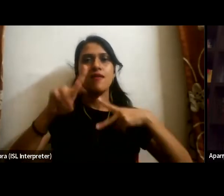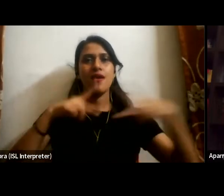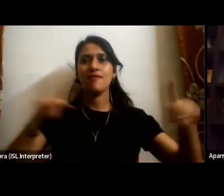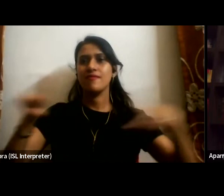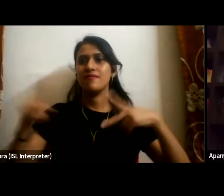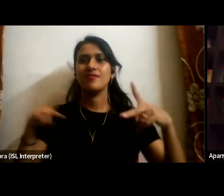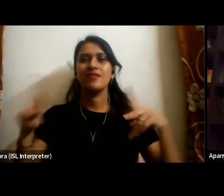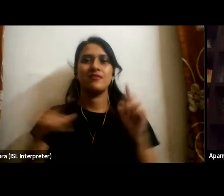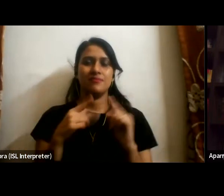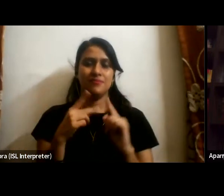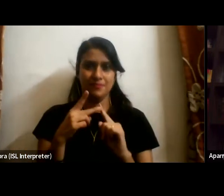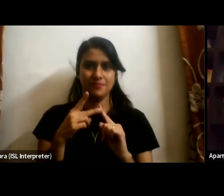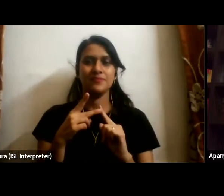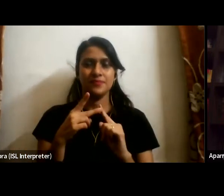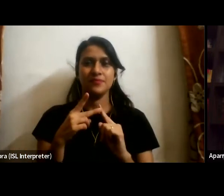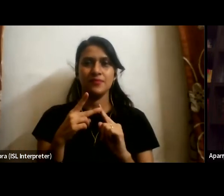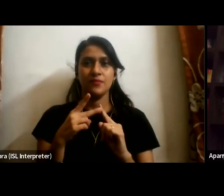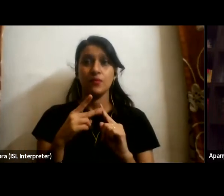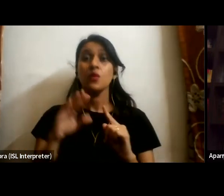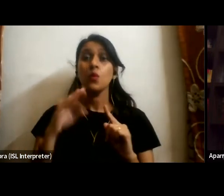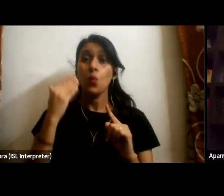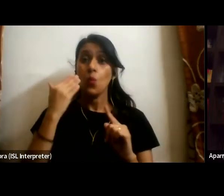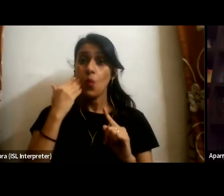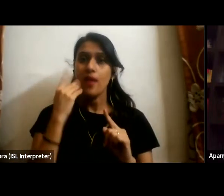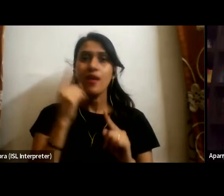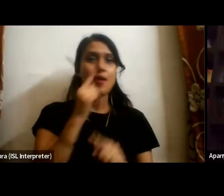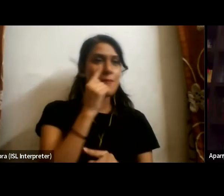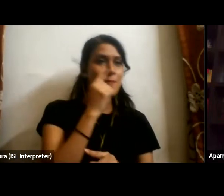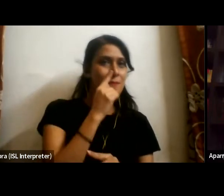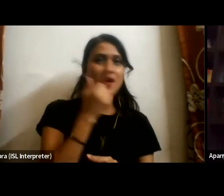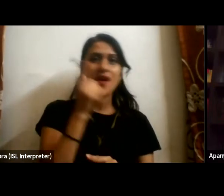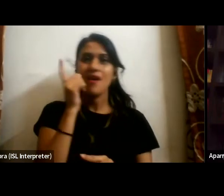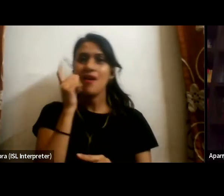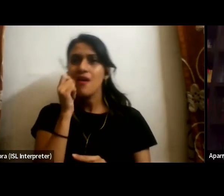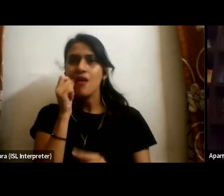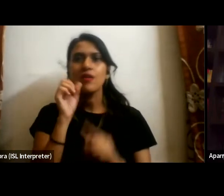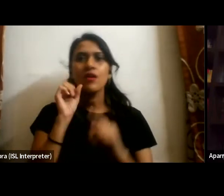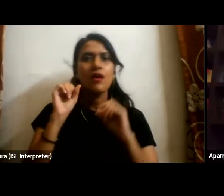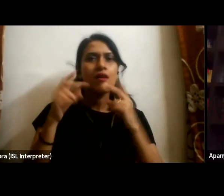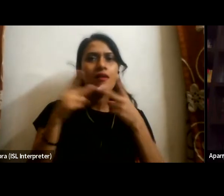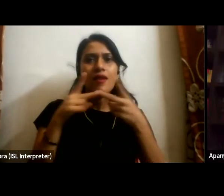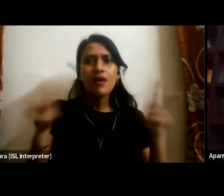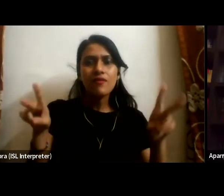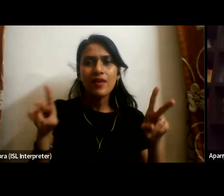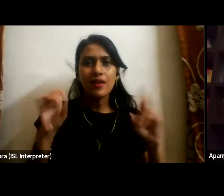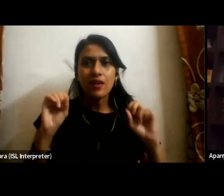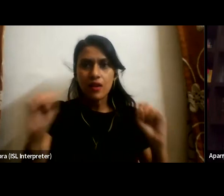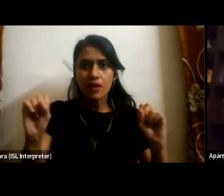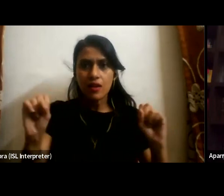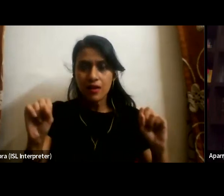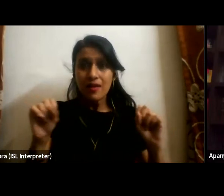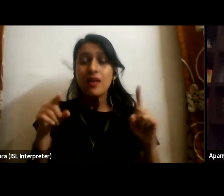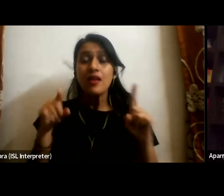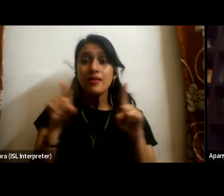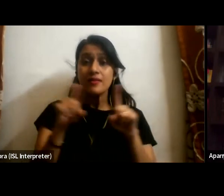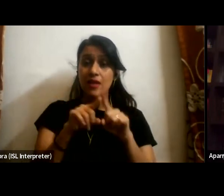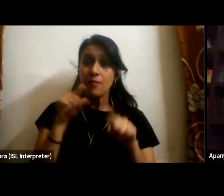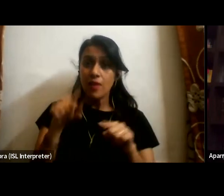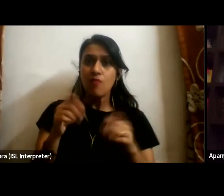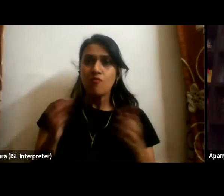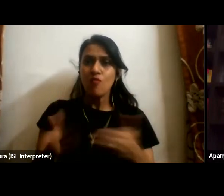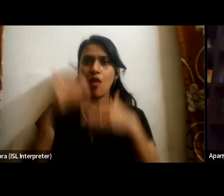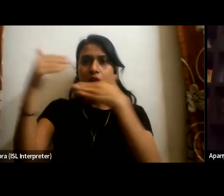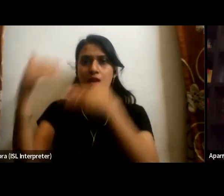right? When it comes to gender and caste diversity, it hasn't been able to push the boundaries by